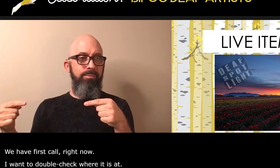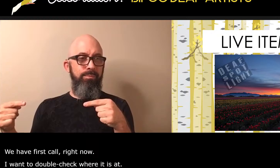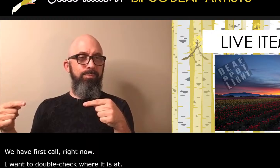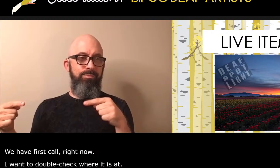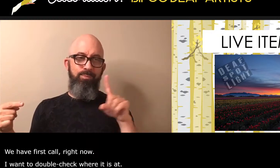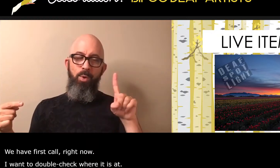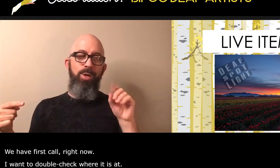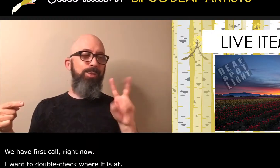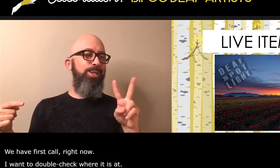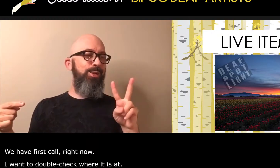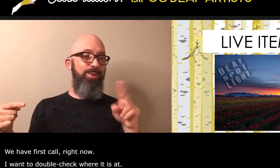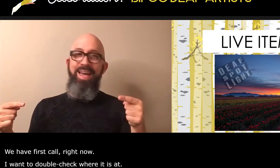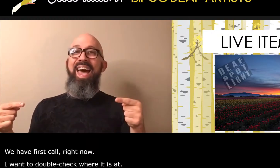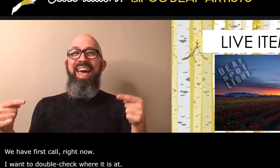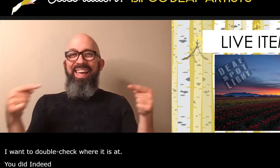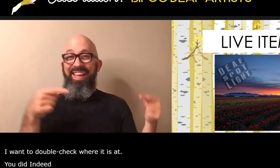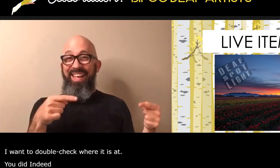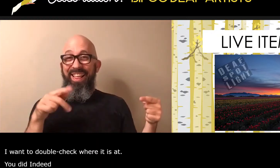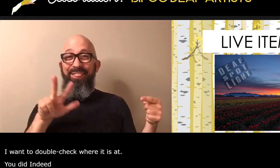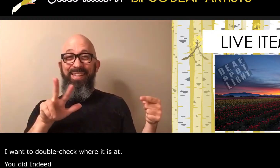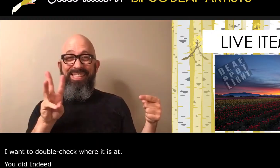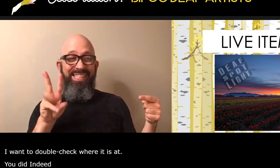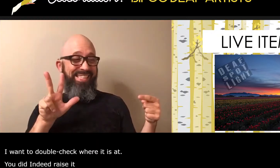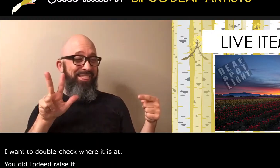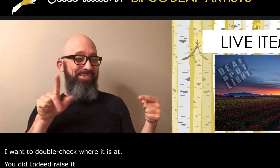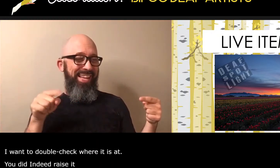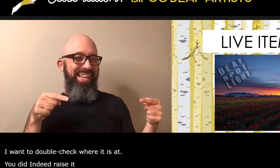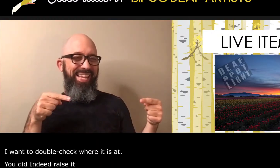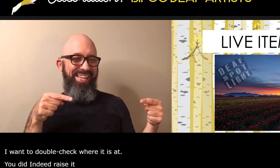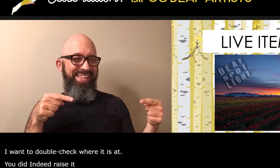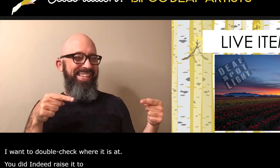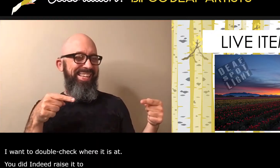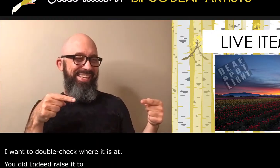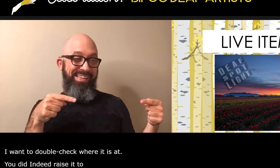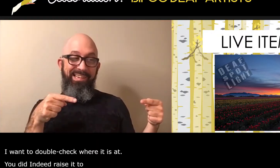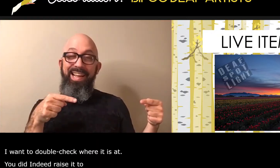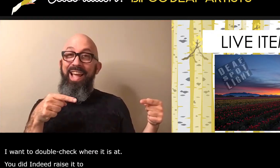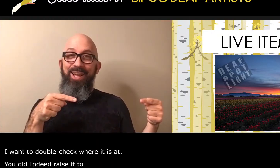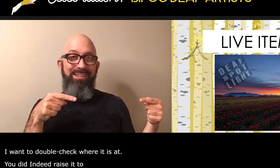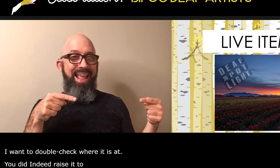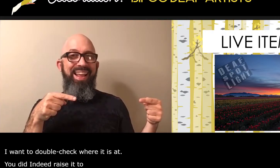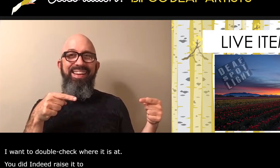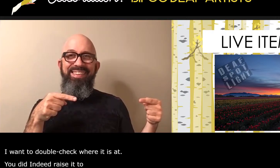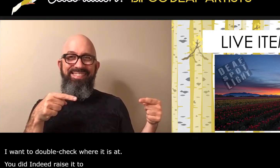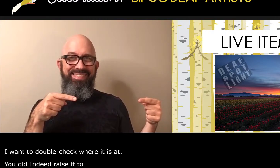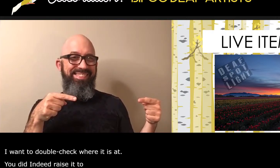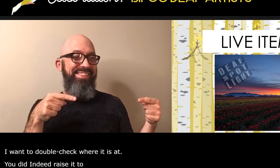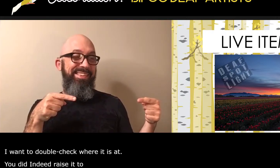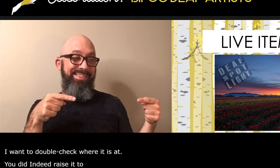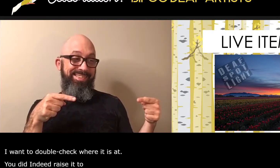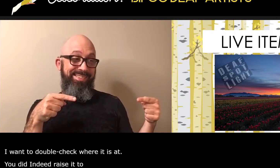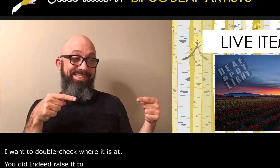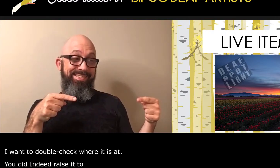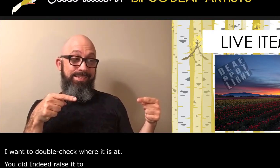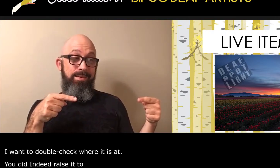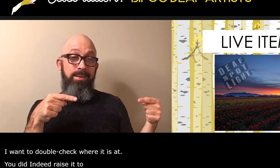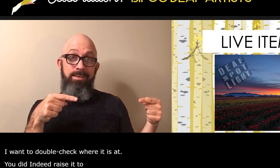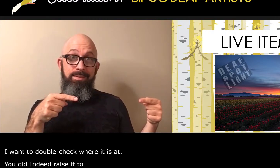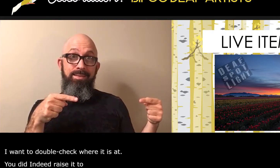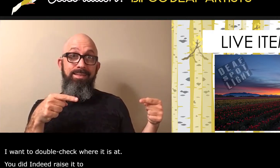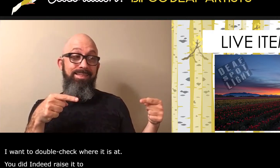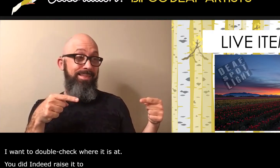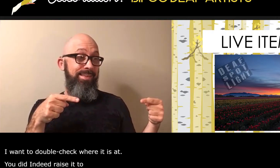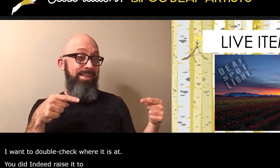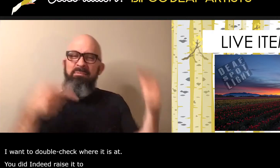You did indeed raise it to 362, 102. now it's been raised again by $1.